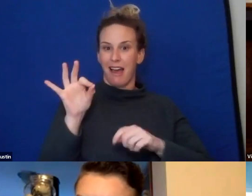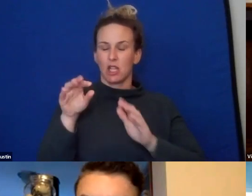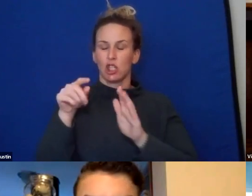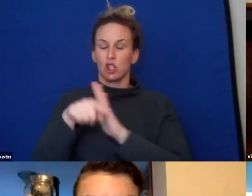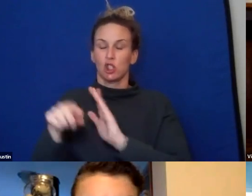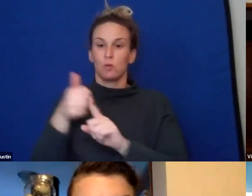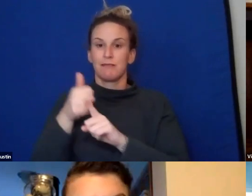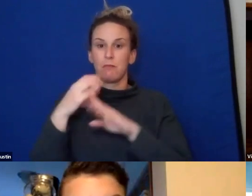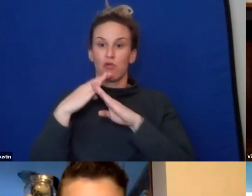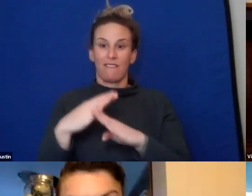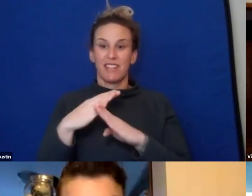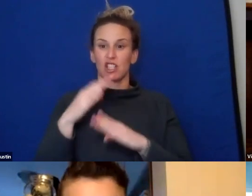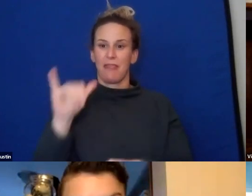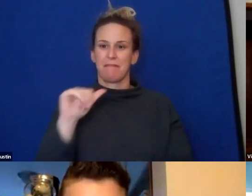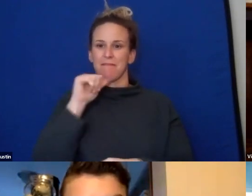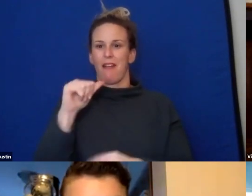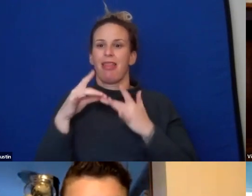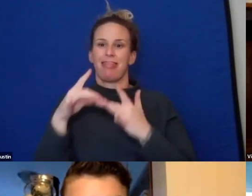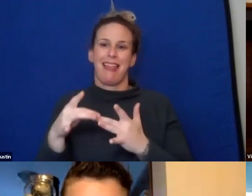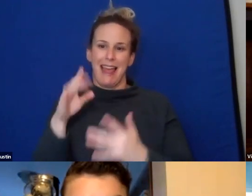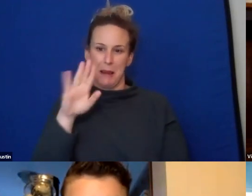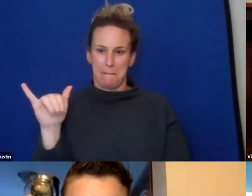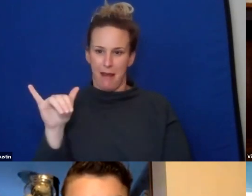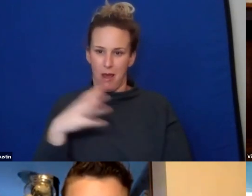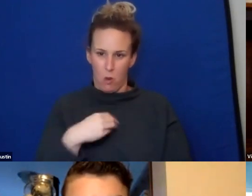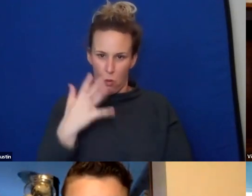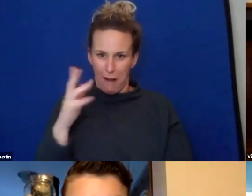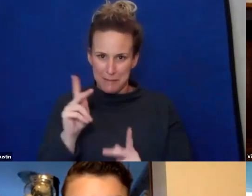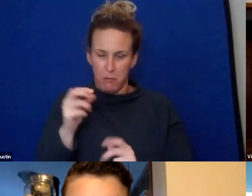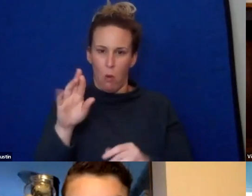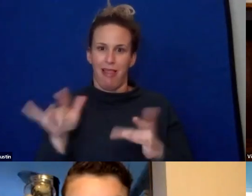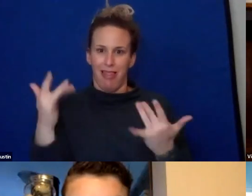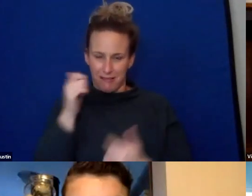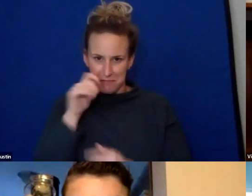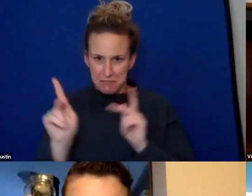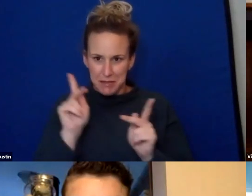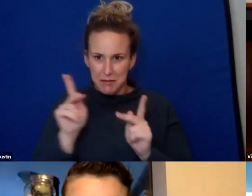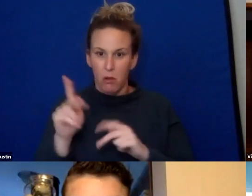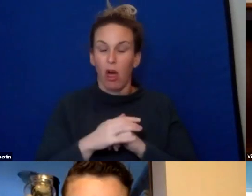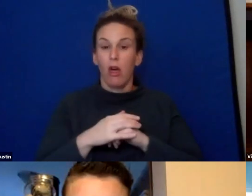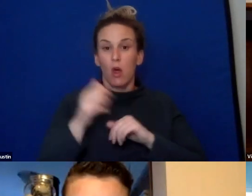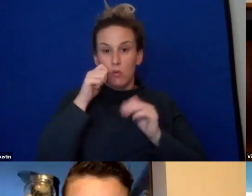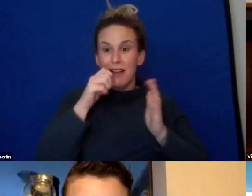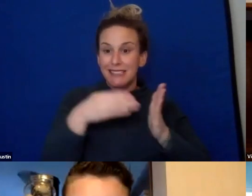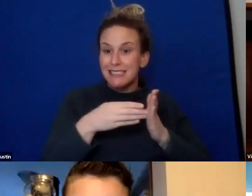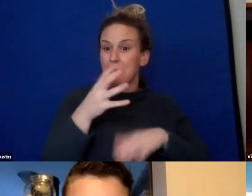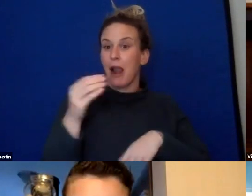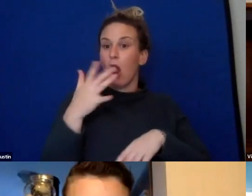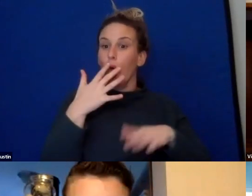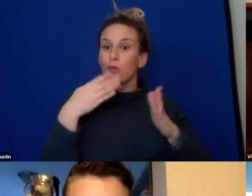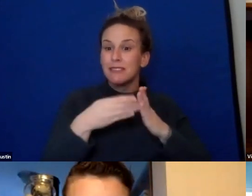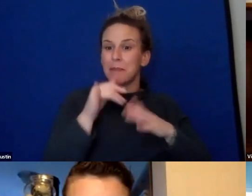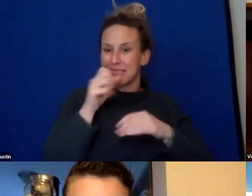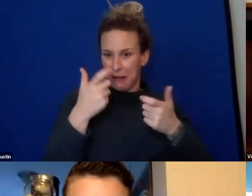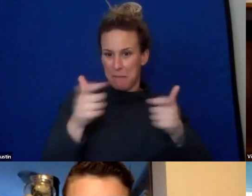not led by light melanin people the racism and colorism is a big part of funding problems